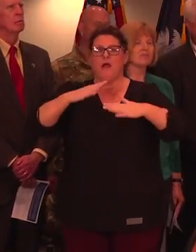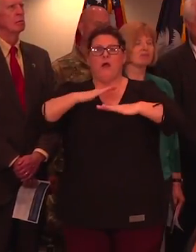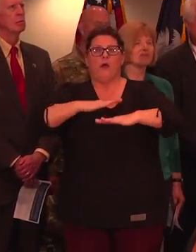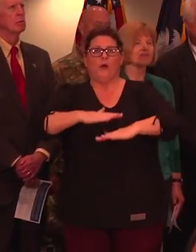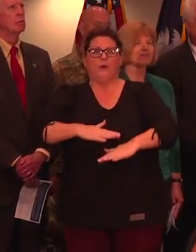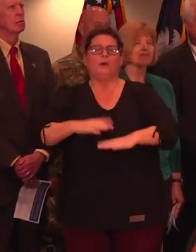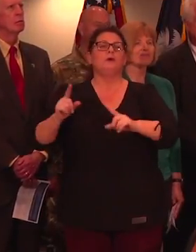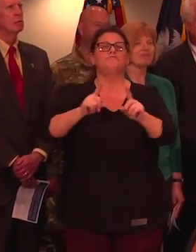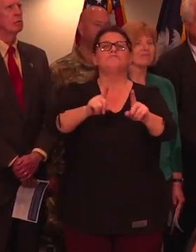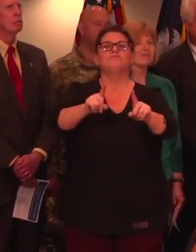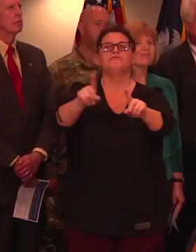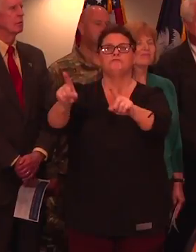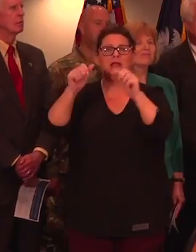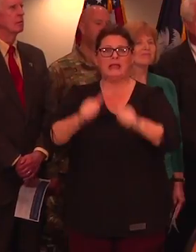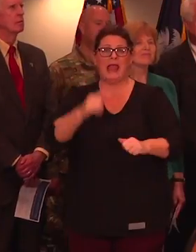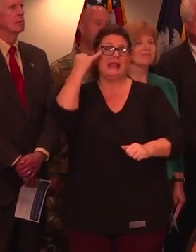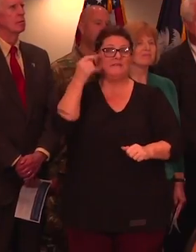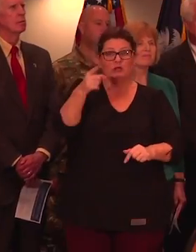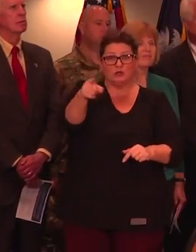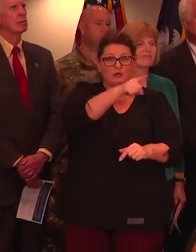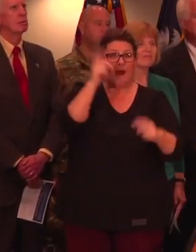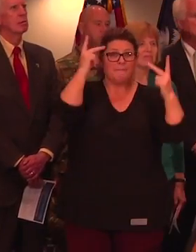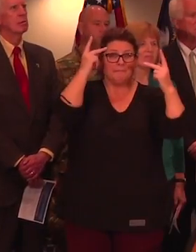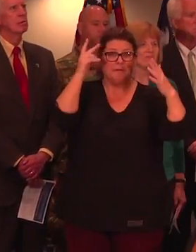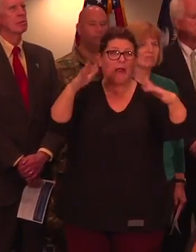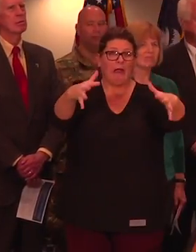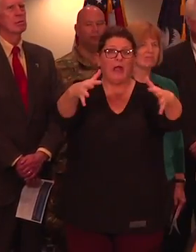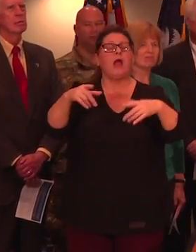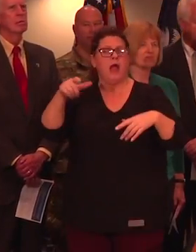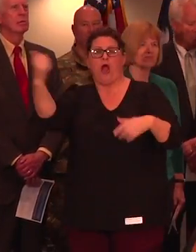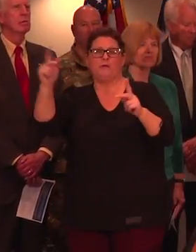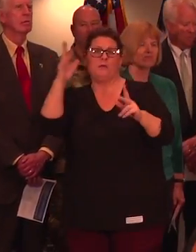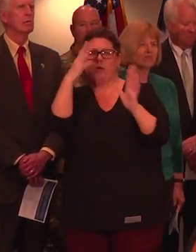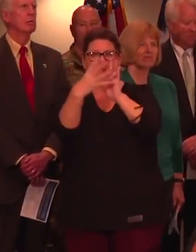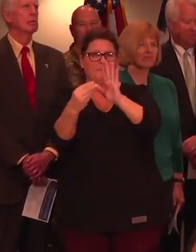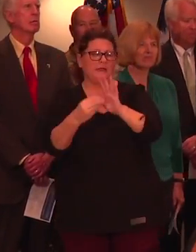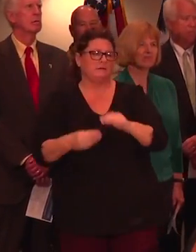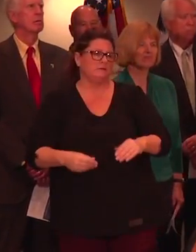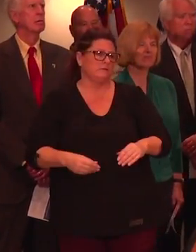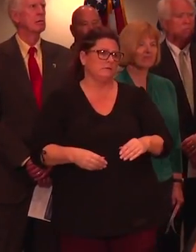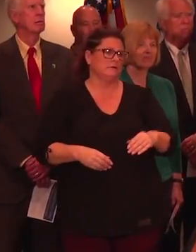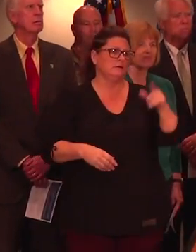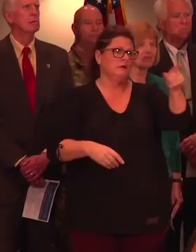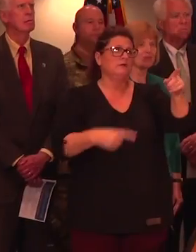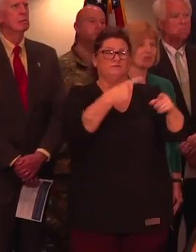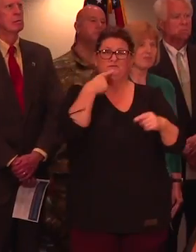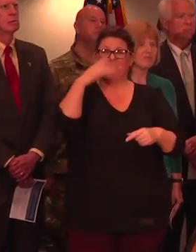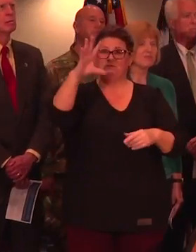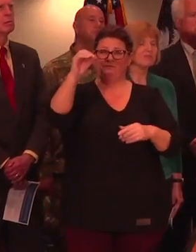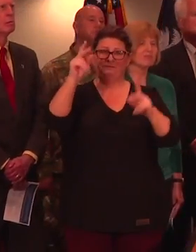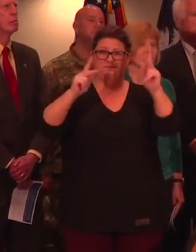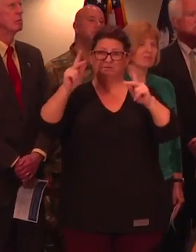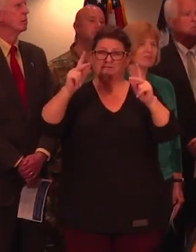on unnecessary panic behaviors. Governor, your executive order prohibits the large gatherings of 50-plus in publicly owned